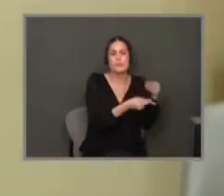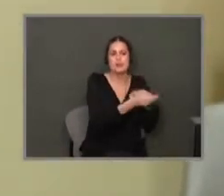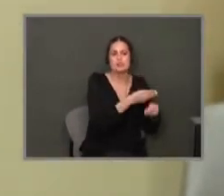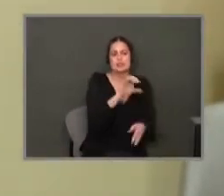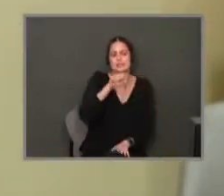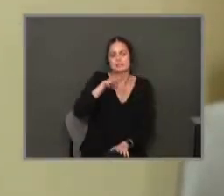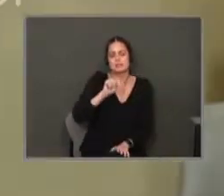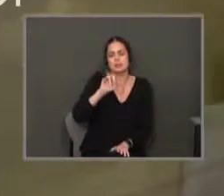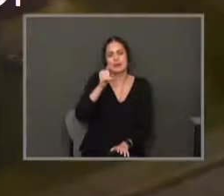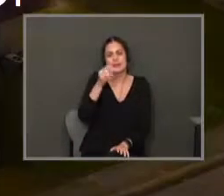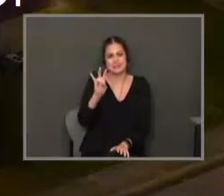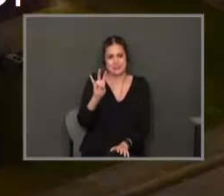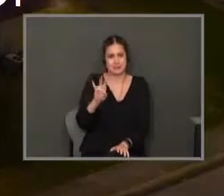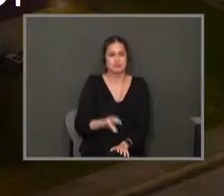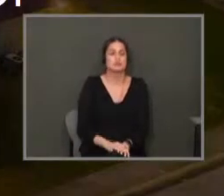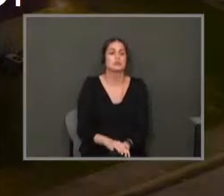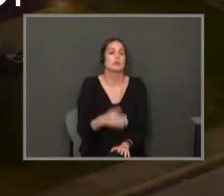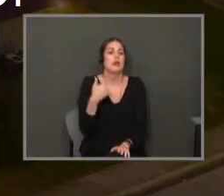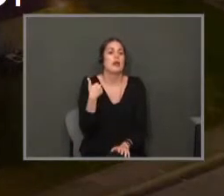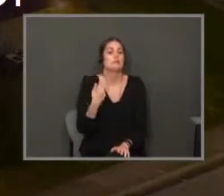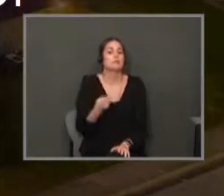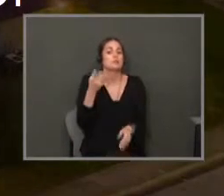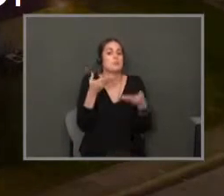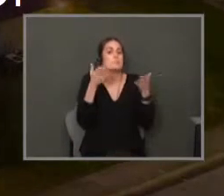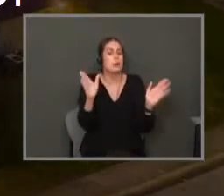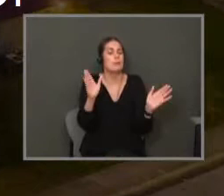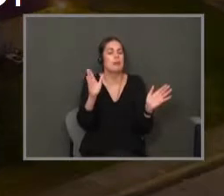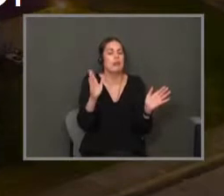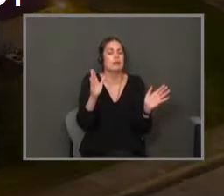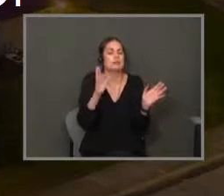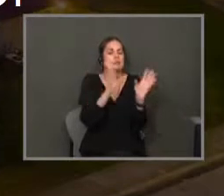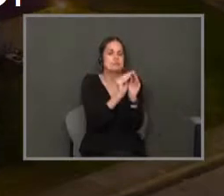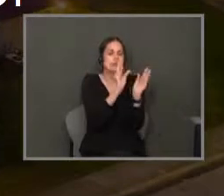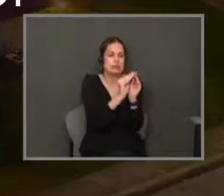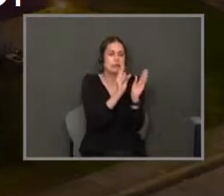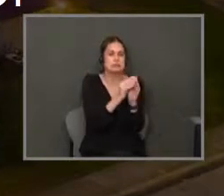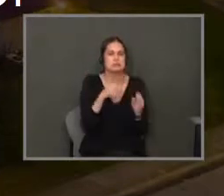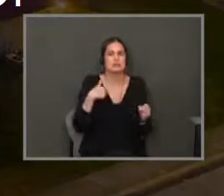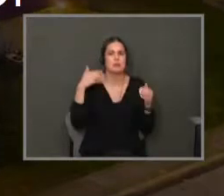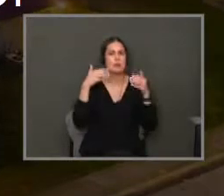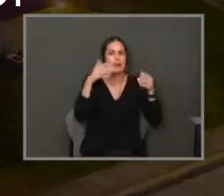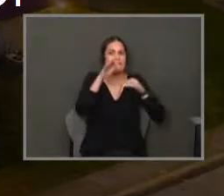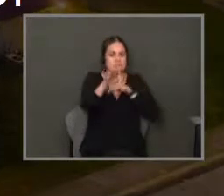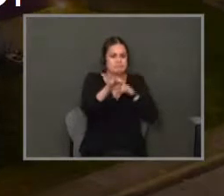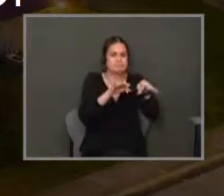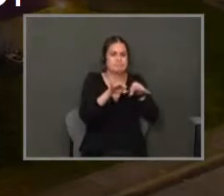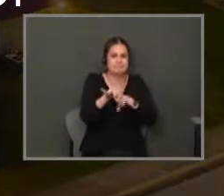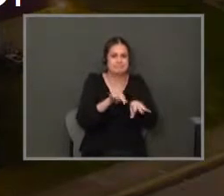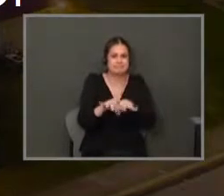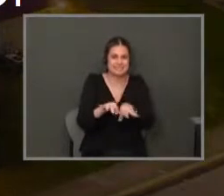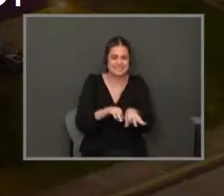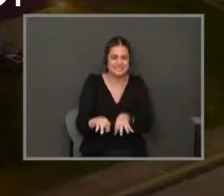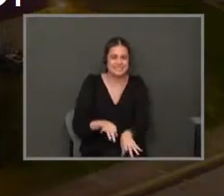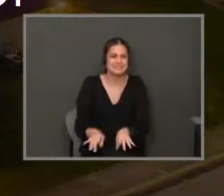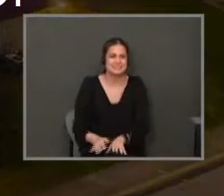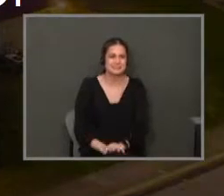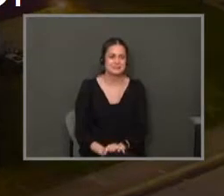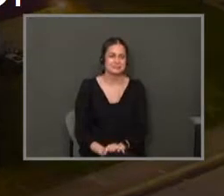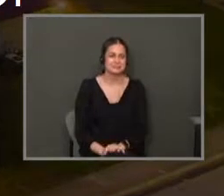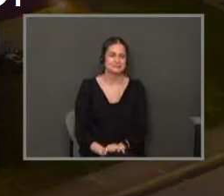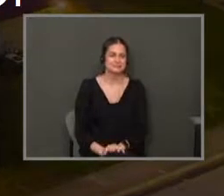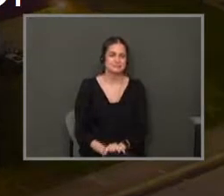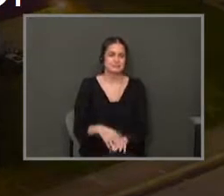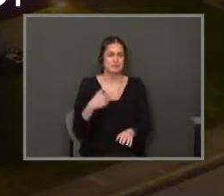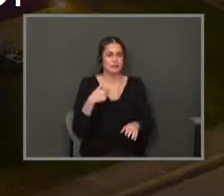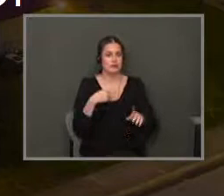work. There are also 2 public hearings the council will have. I'll walk through for you the framework of the proposed budget. We